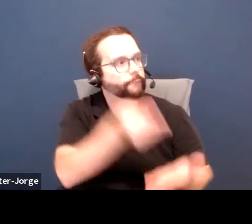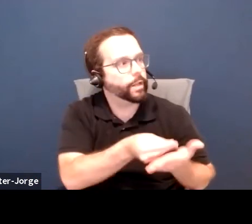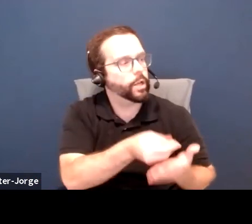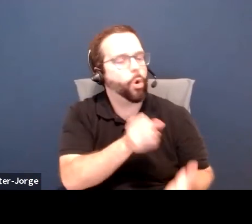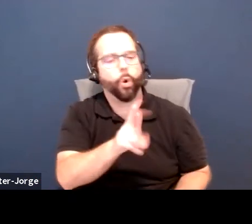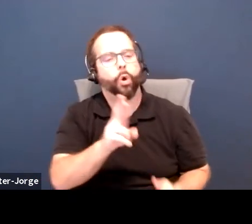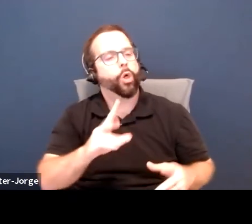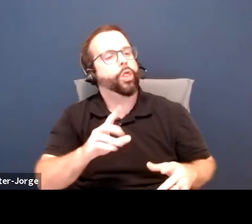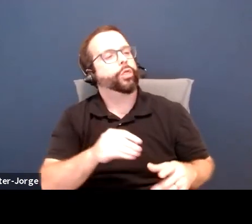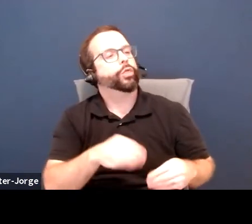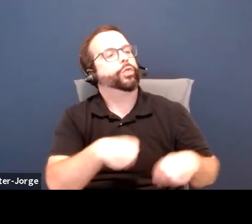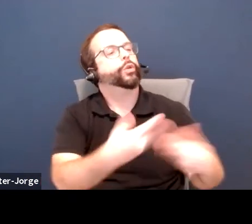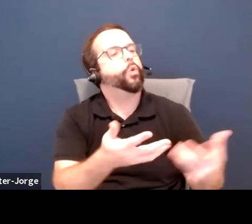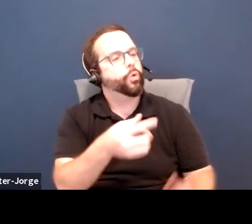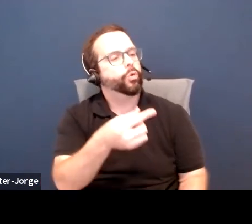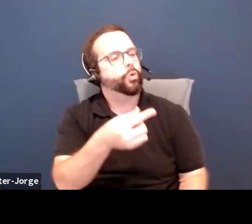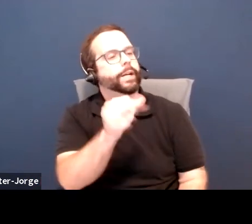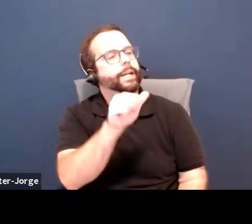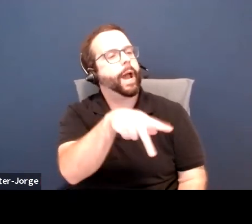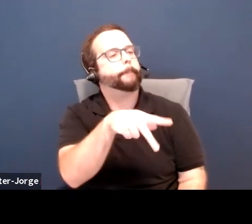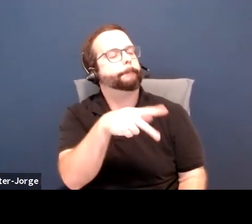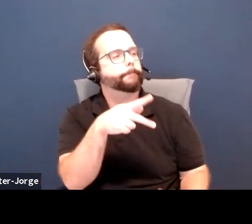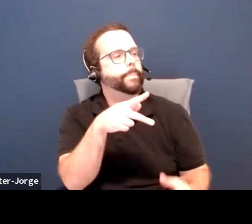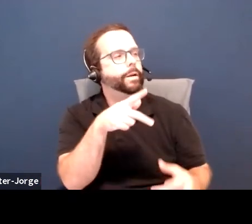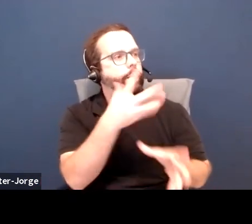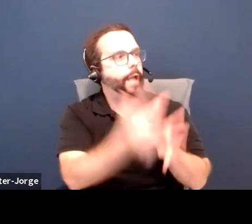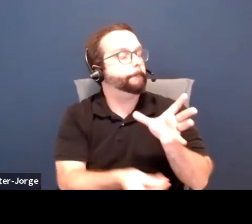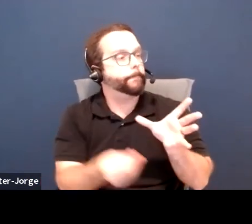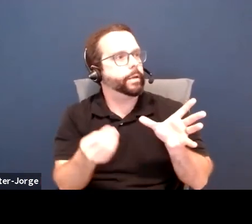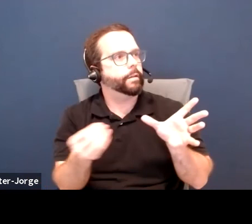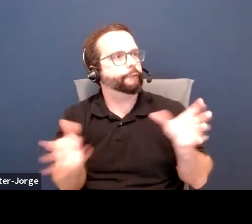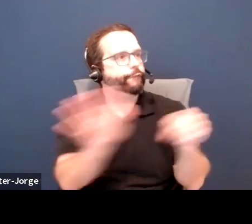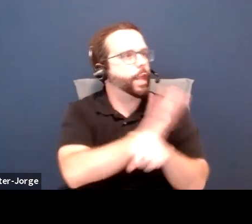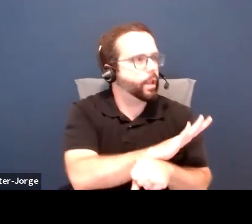for waivers and programs? Yeah, so